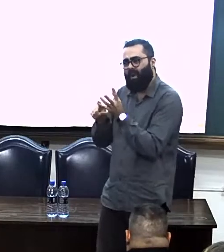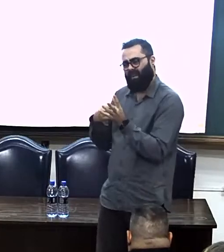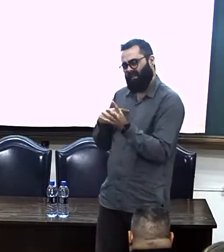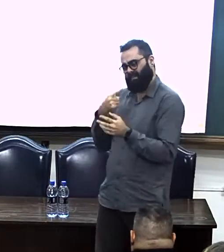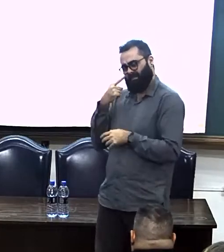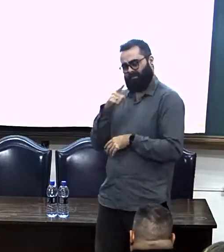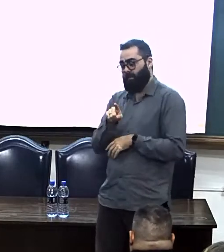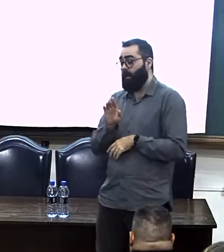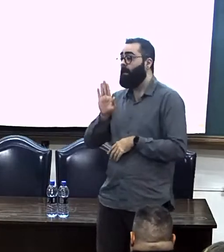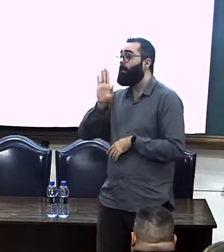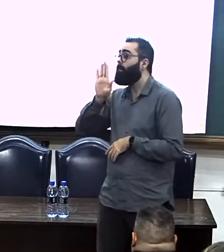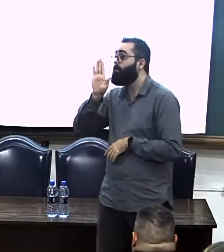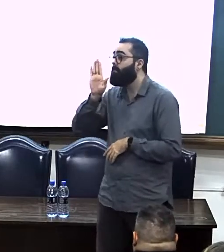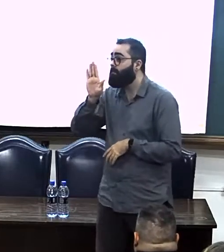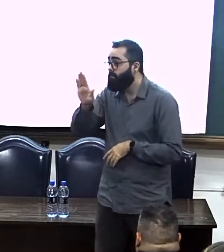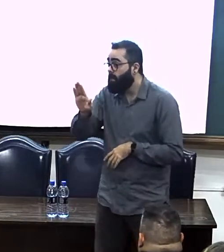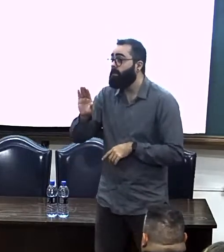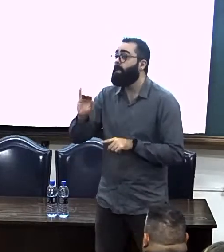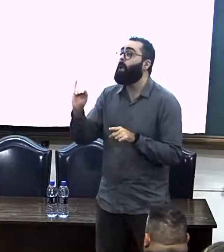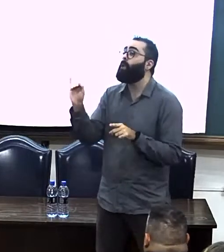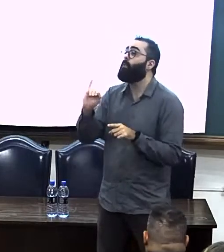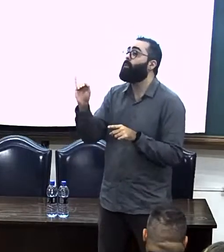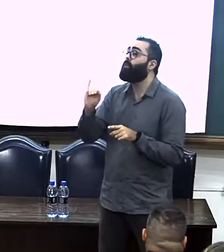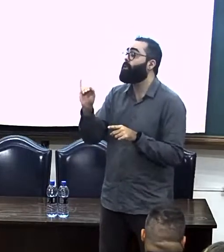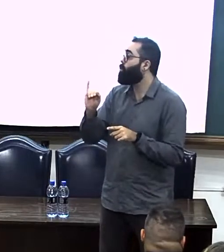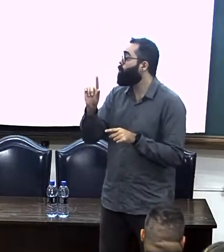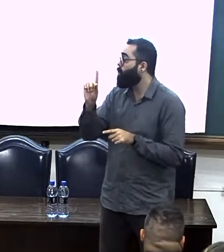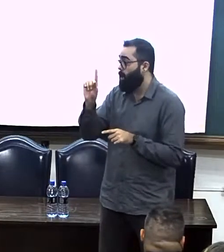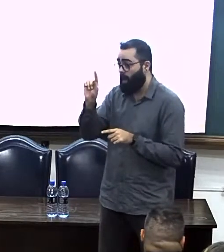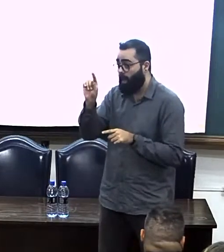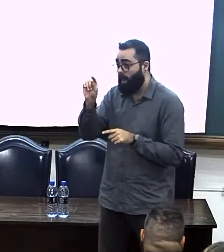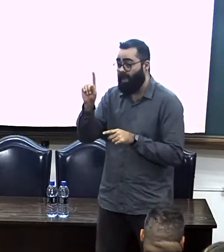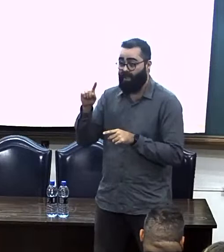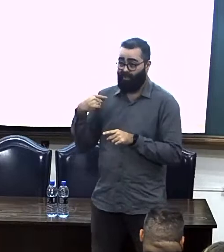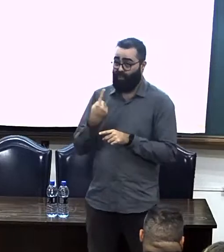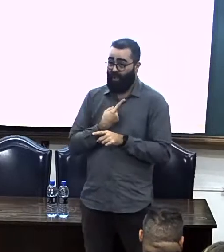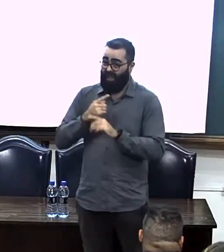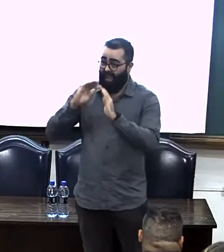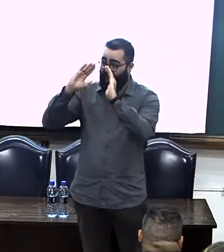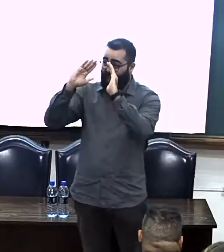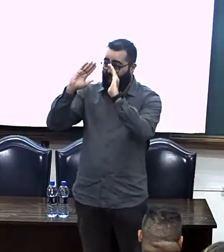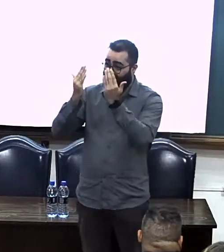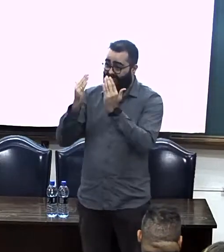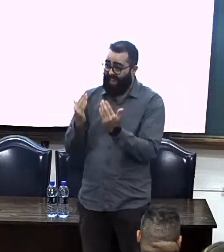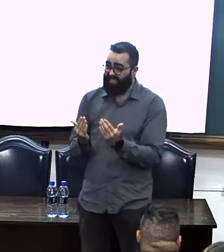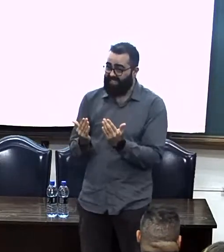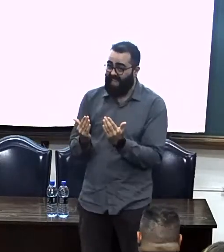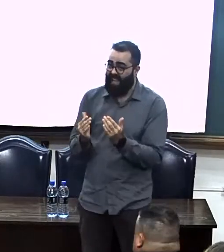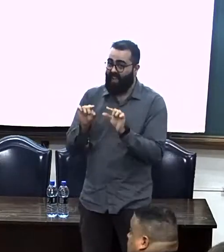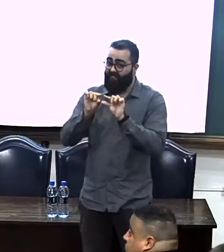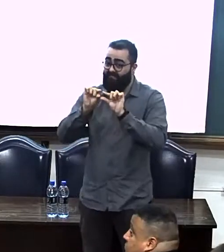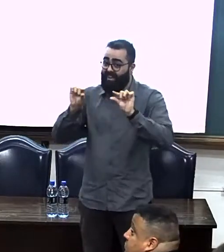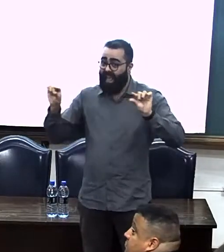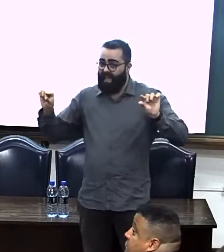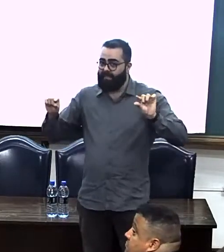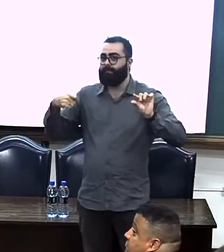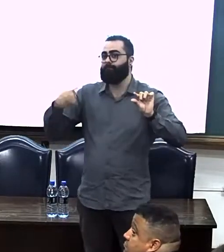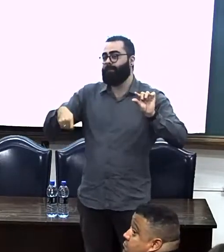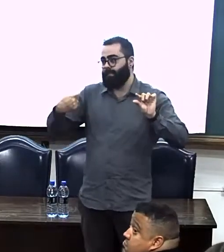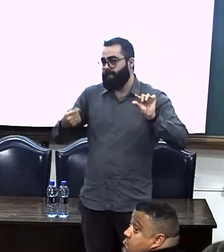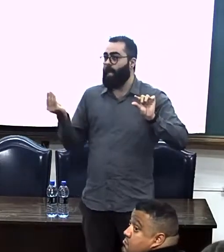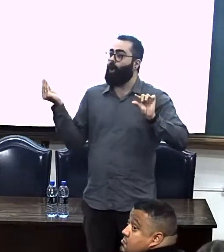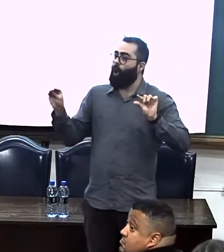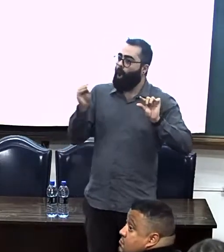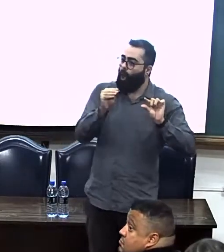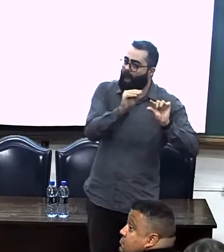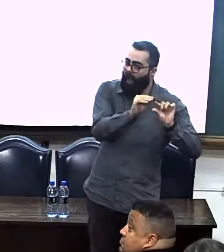Tem uma questão que a gente precisa, quando a gente está começando um estudo, a gente tem que isolar variáveis para descrever as variáveis